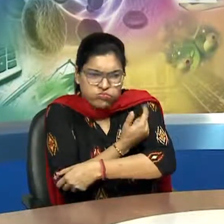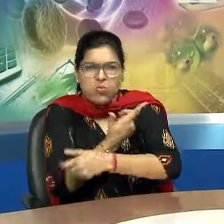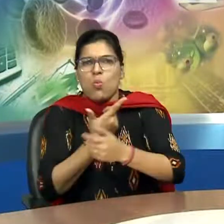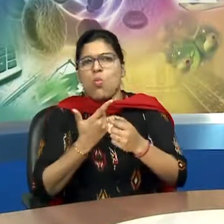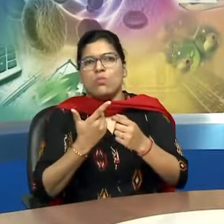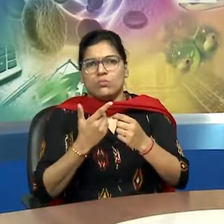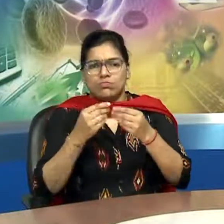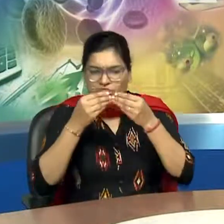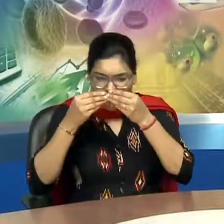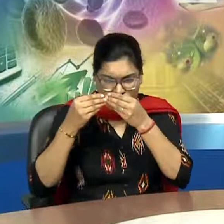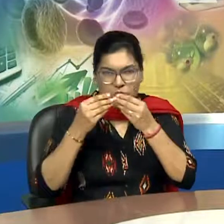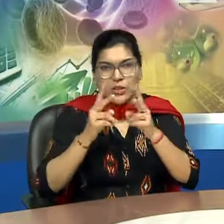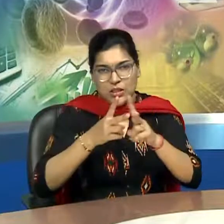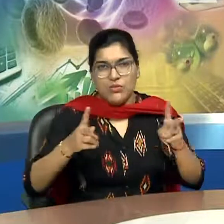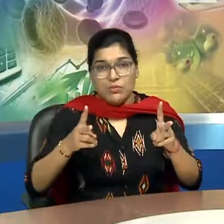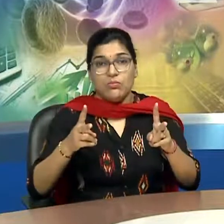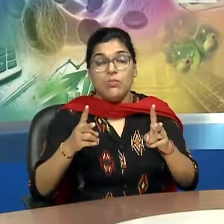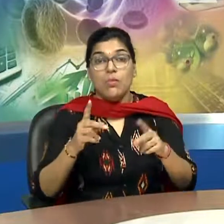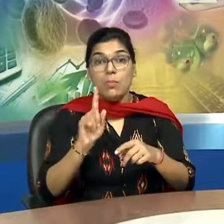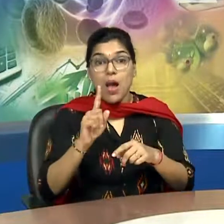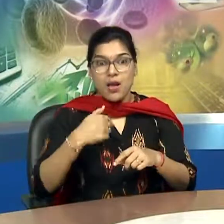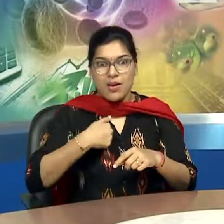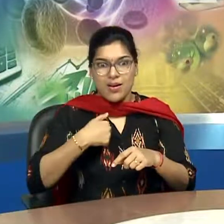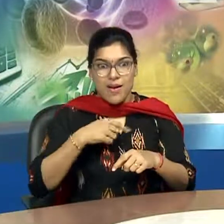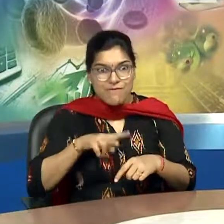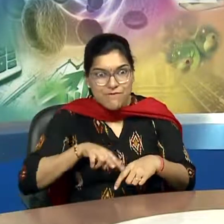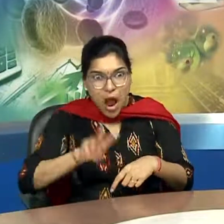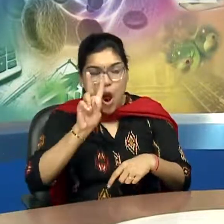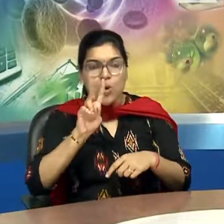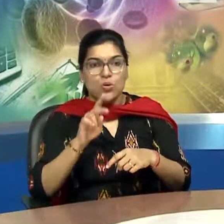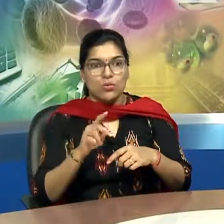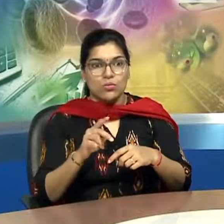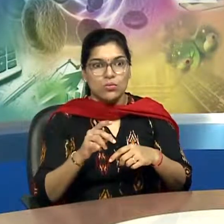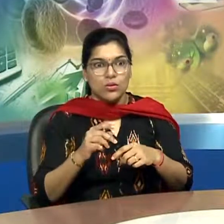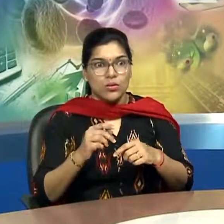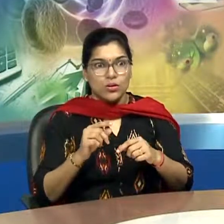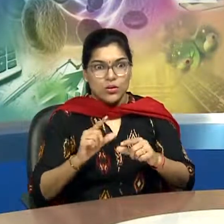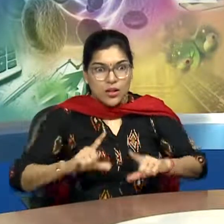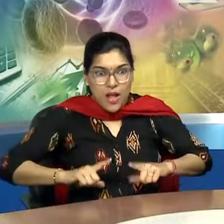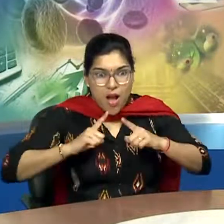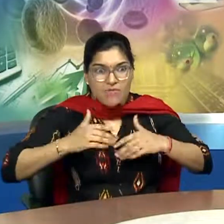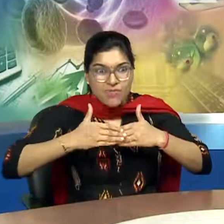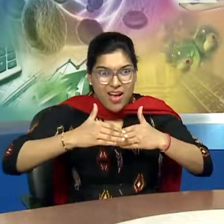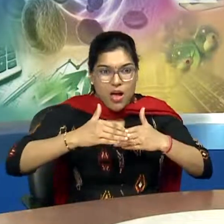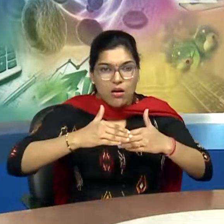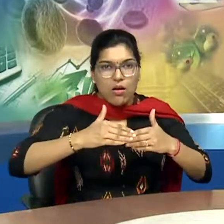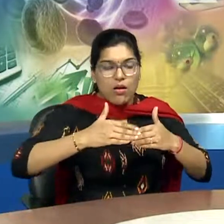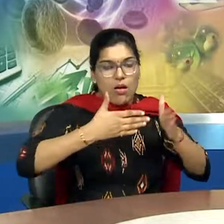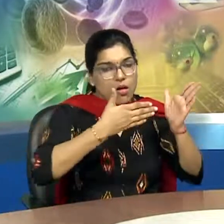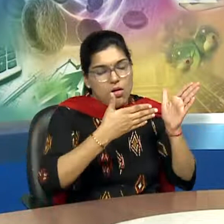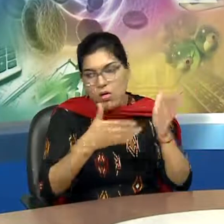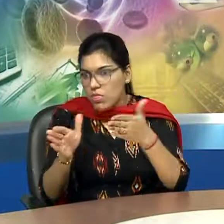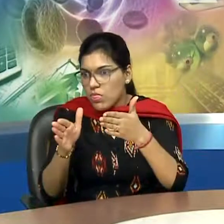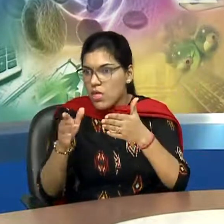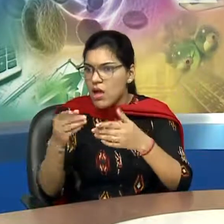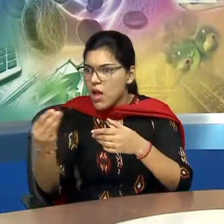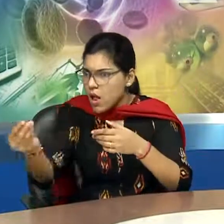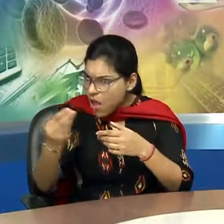As we all have already discussed, the drug is a word which has many meanings, and when the person